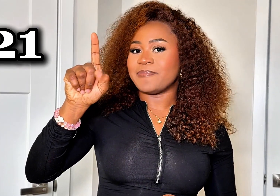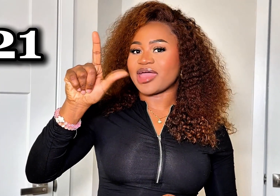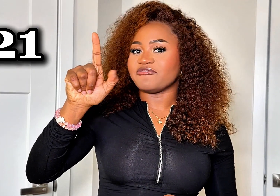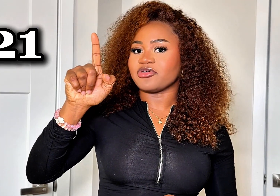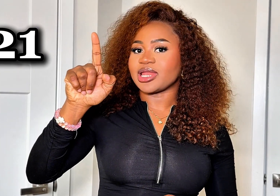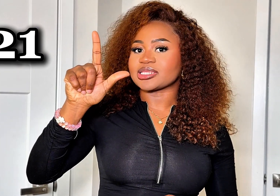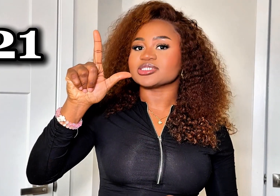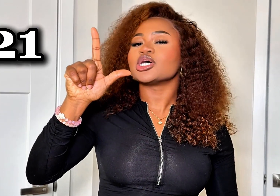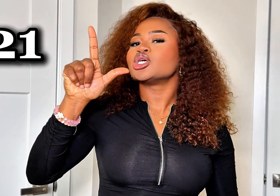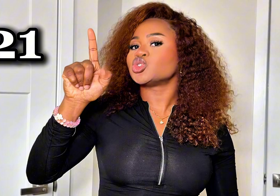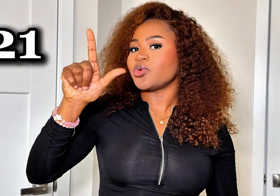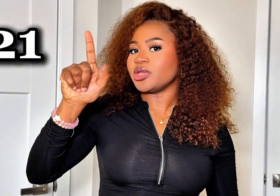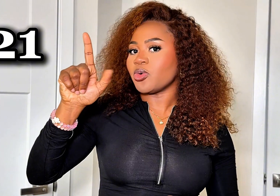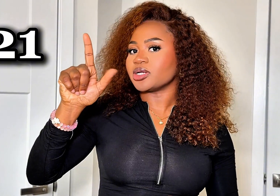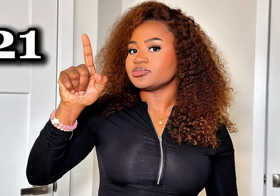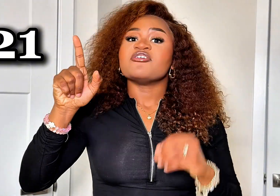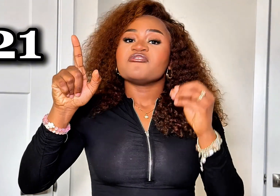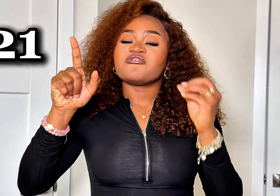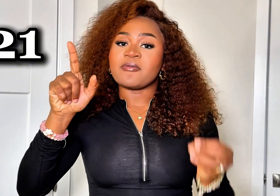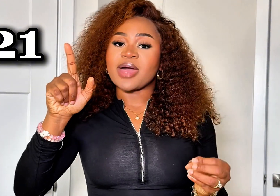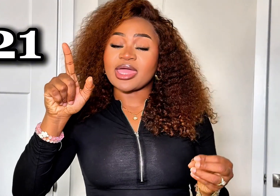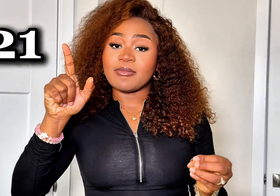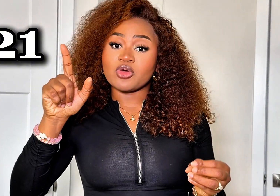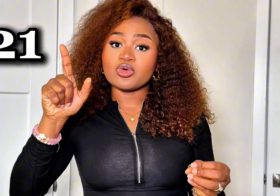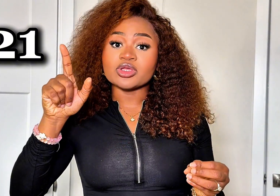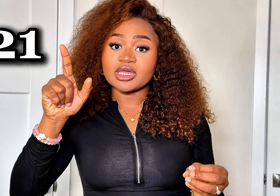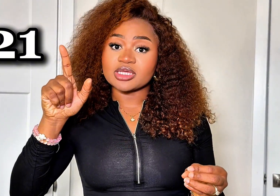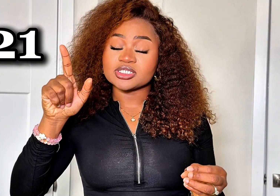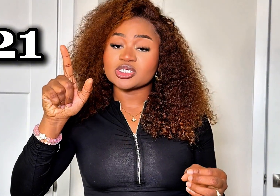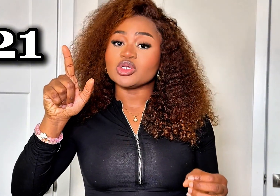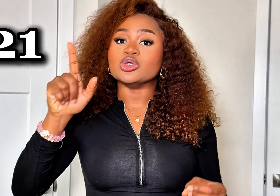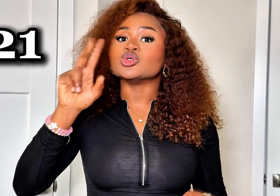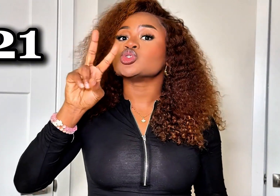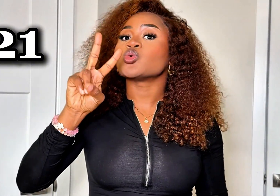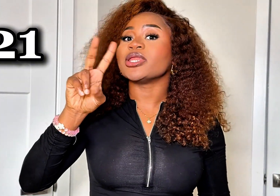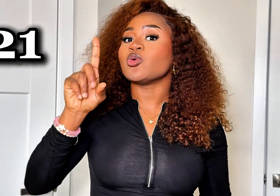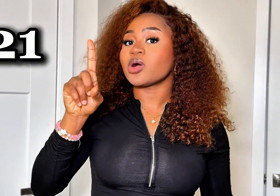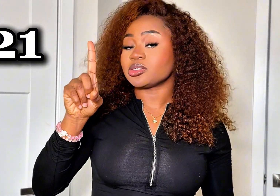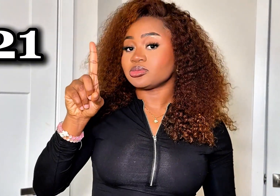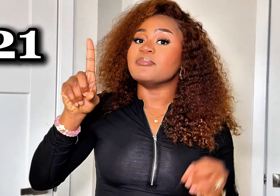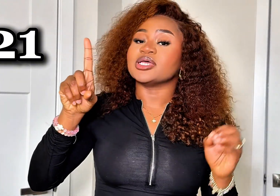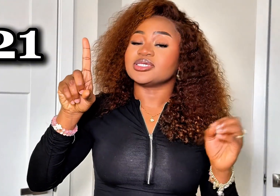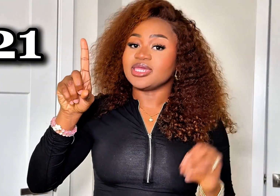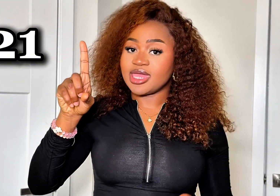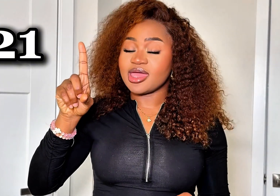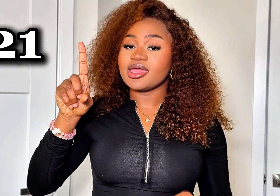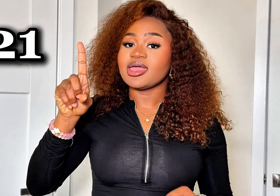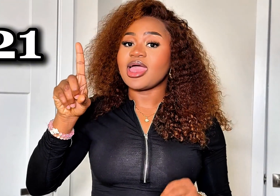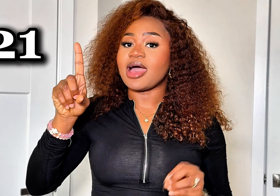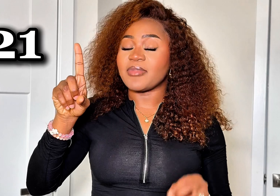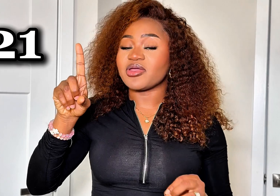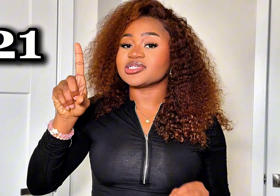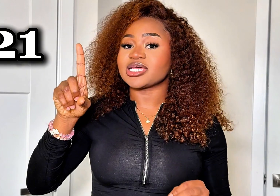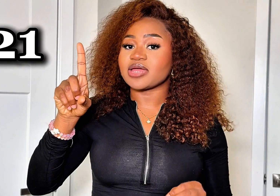back and forth like this: 21. For my Cameroonians, you do 21. But here, American Sign